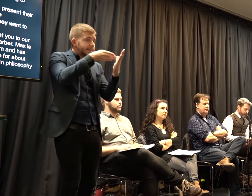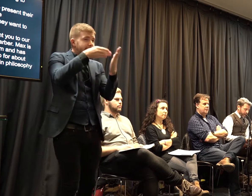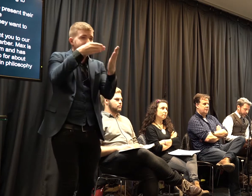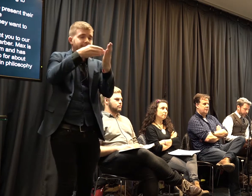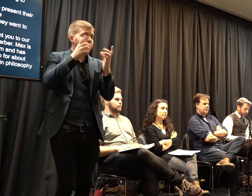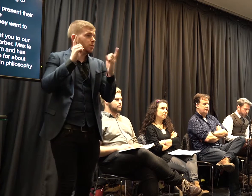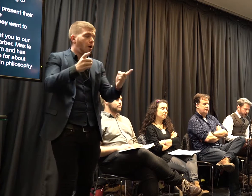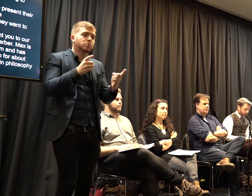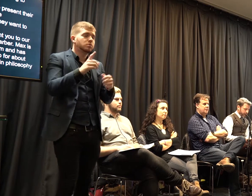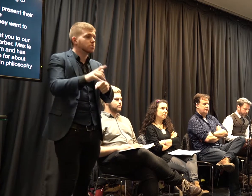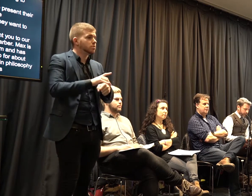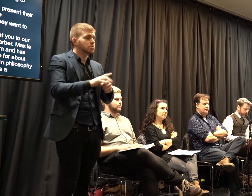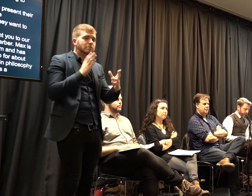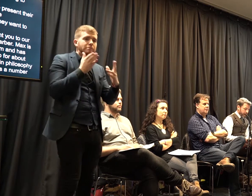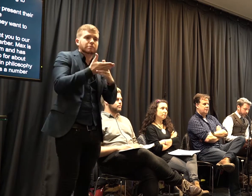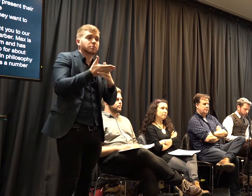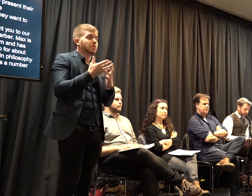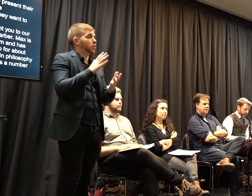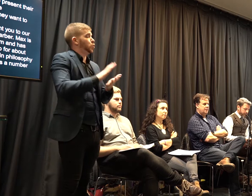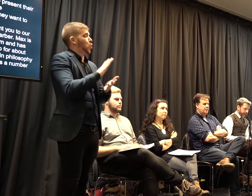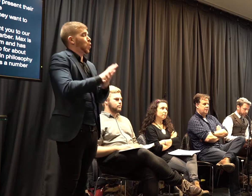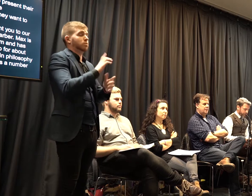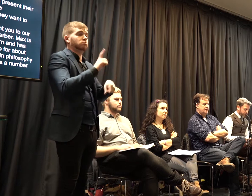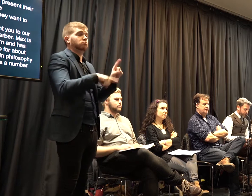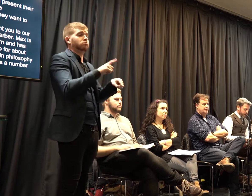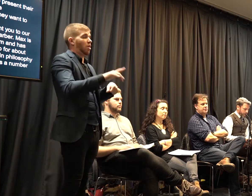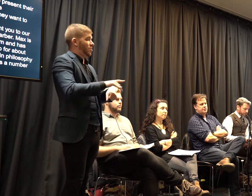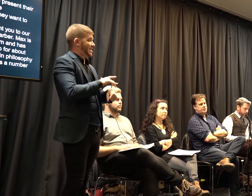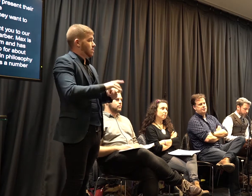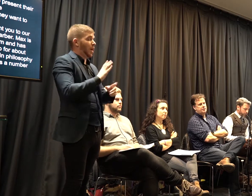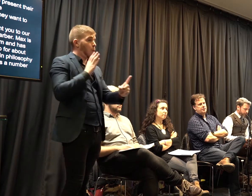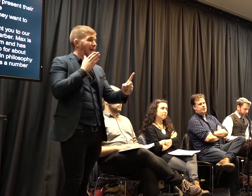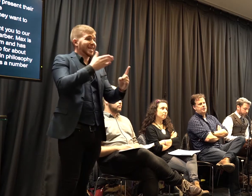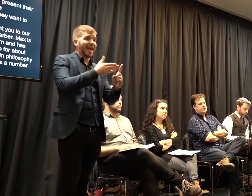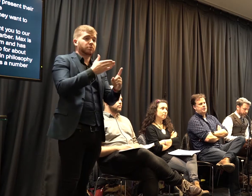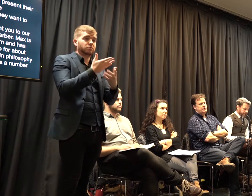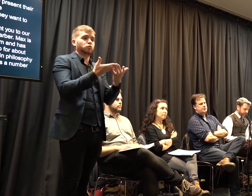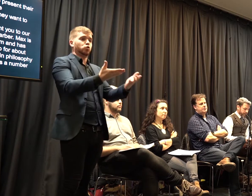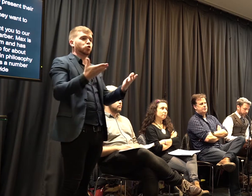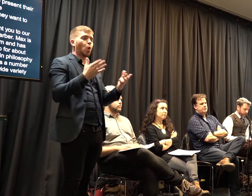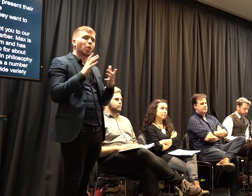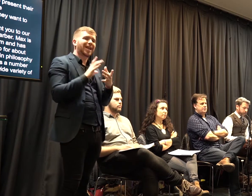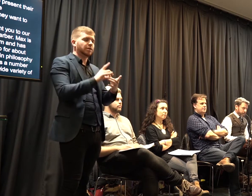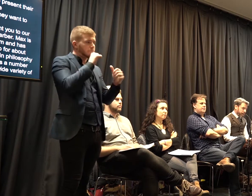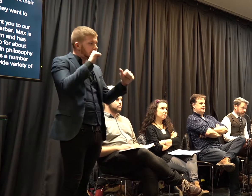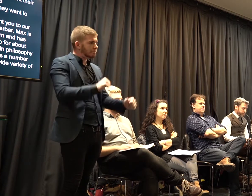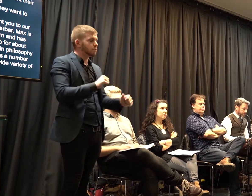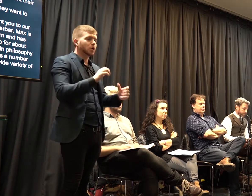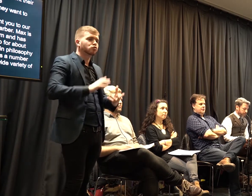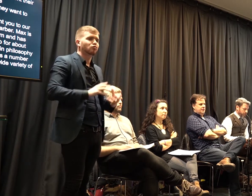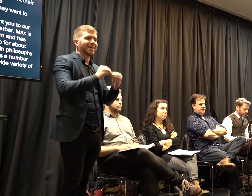plays. He enjoys a wide variety of theatre and often attends caption shows with huge preference for creativity within